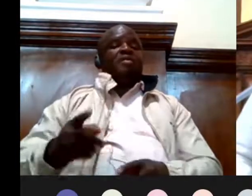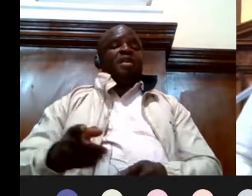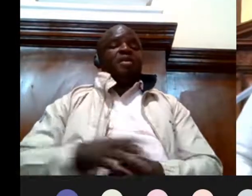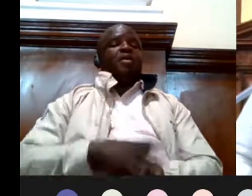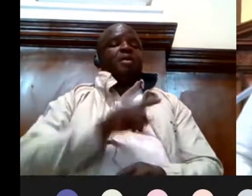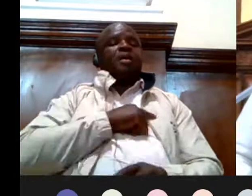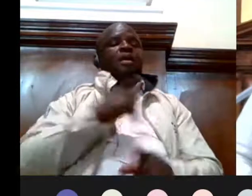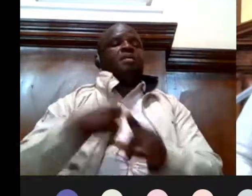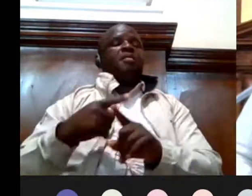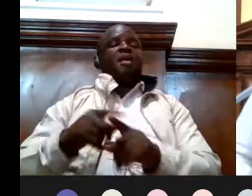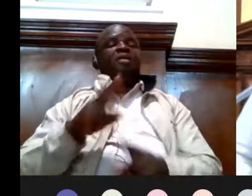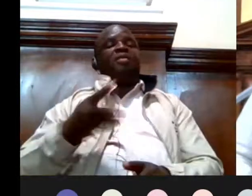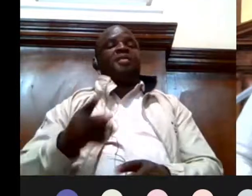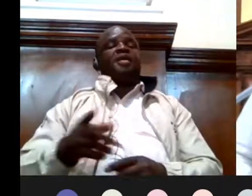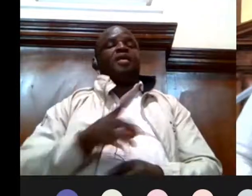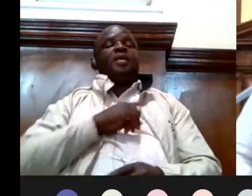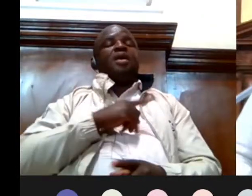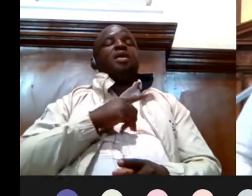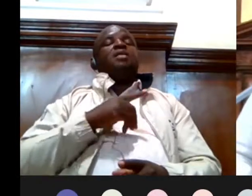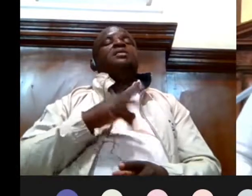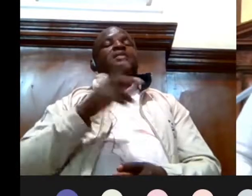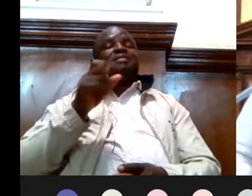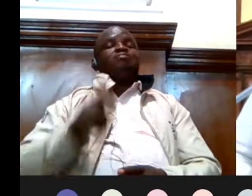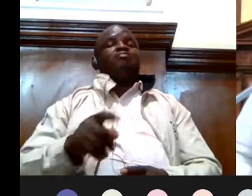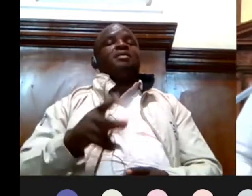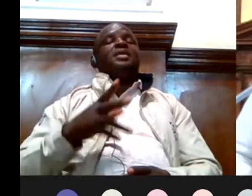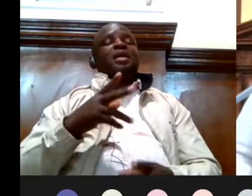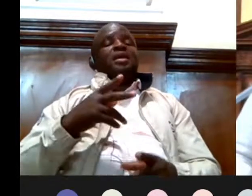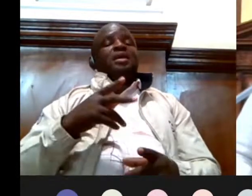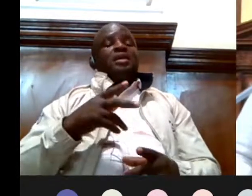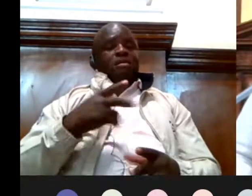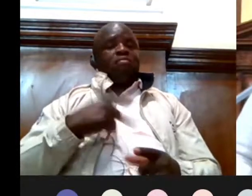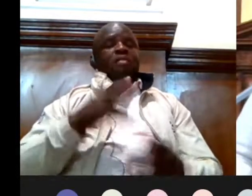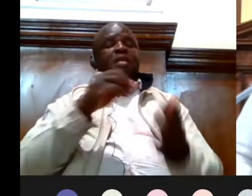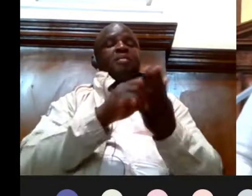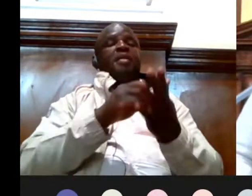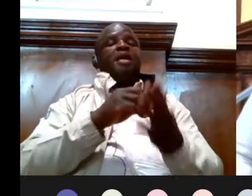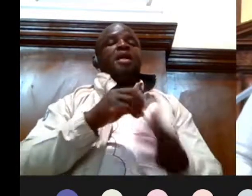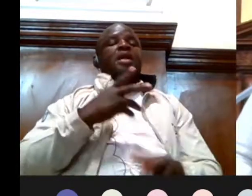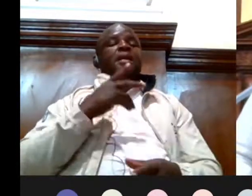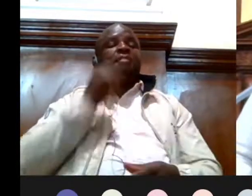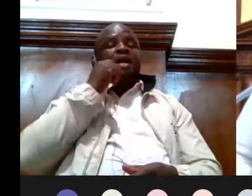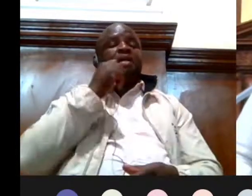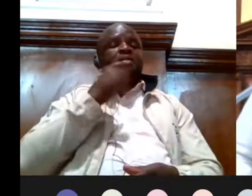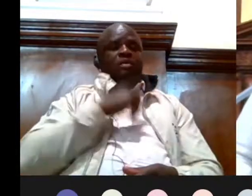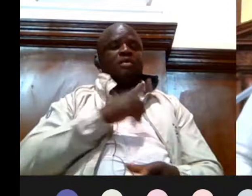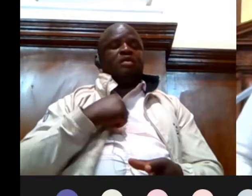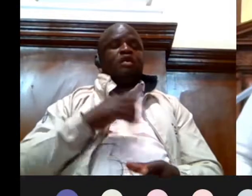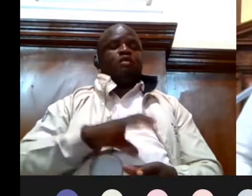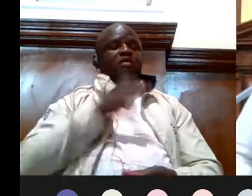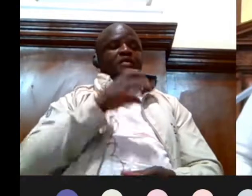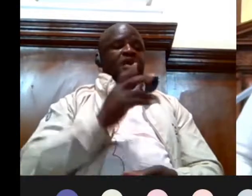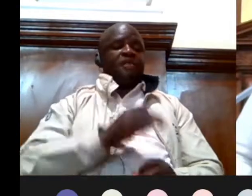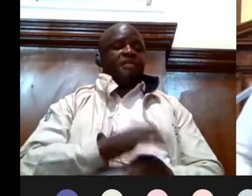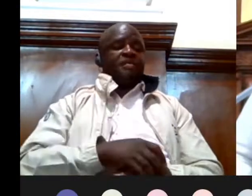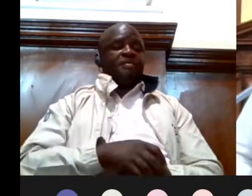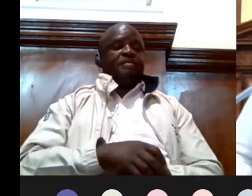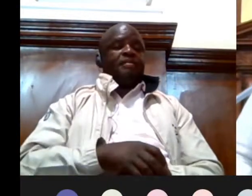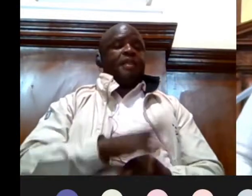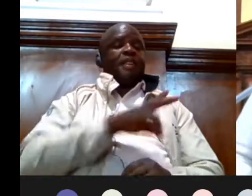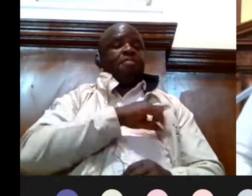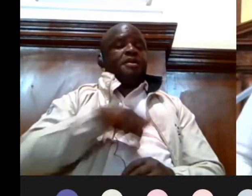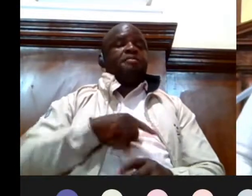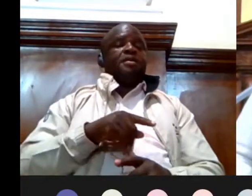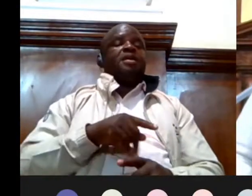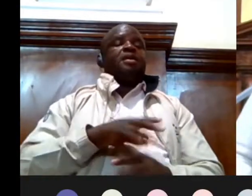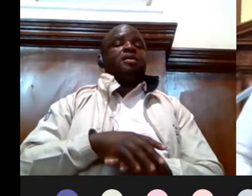Why sidlala ngabo? Why ningababeki abalamadoda ngoba thina sina confident kuni? Premier, it is believed